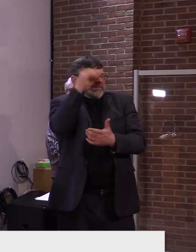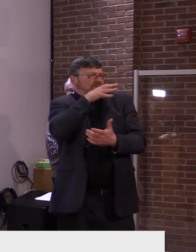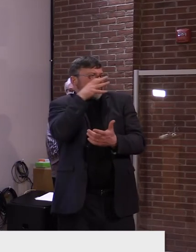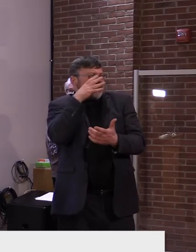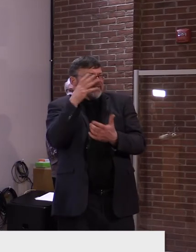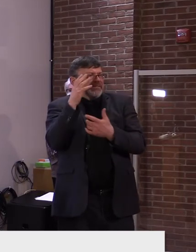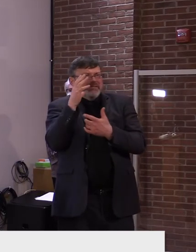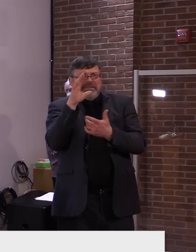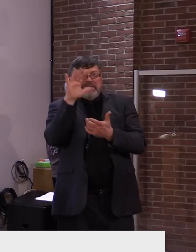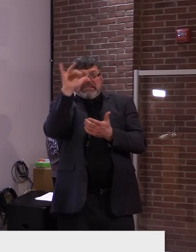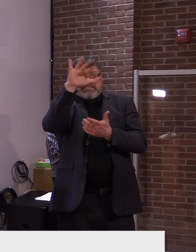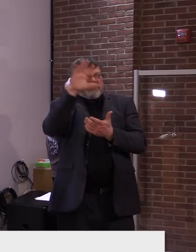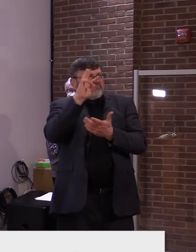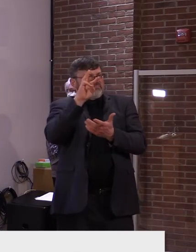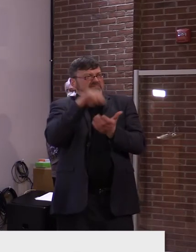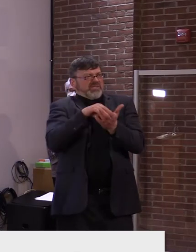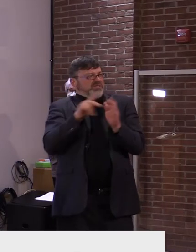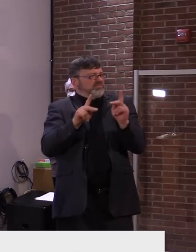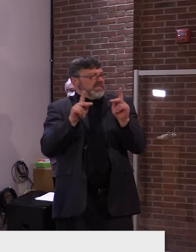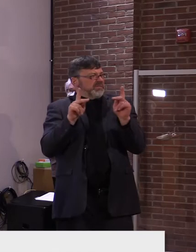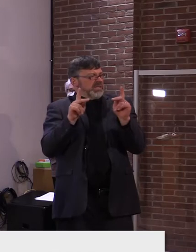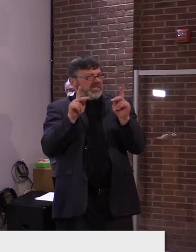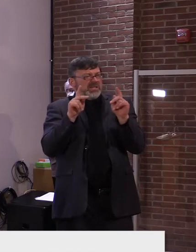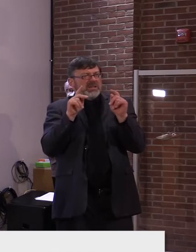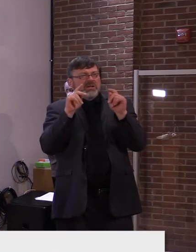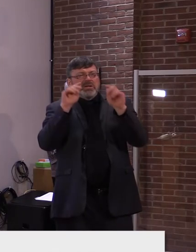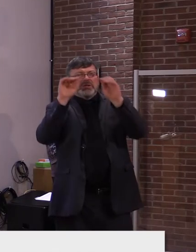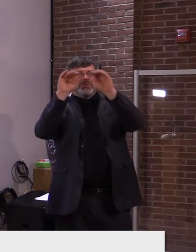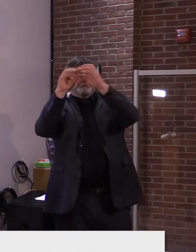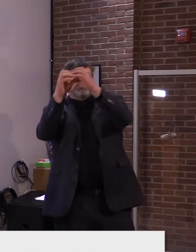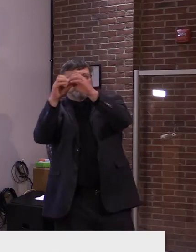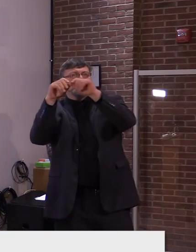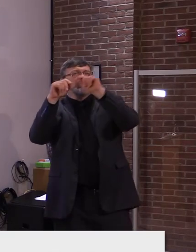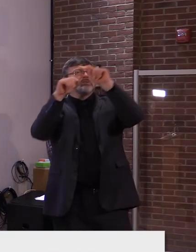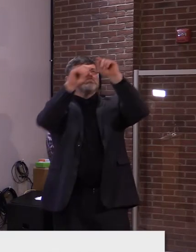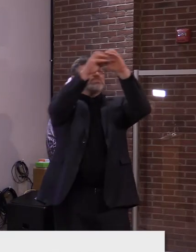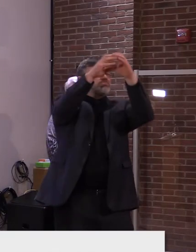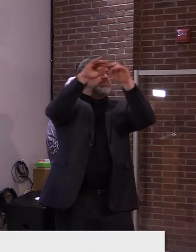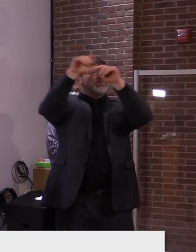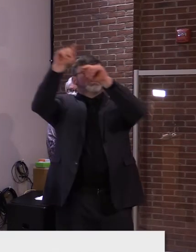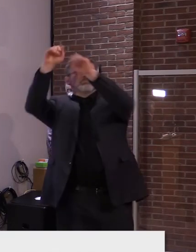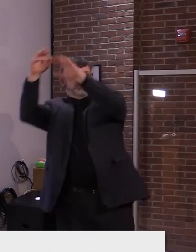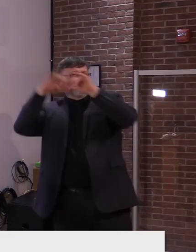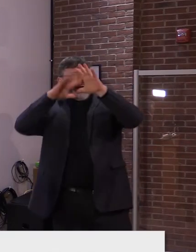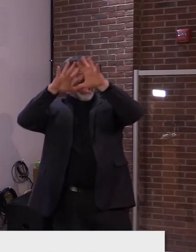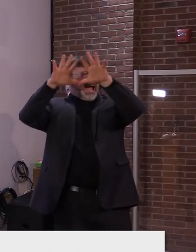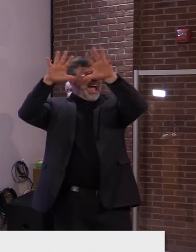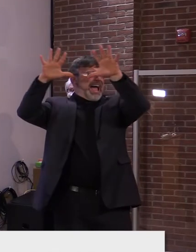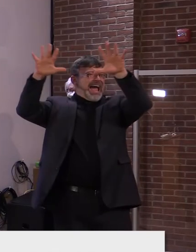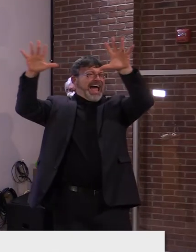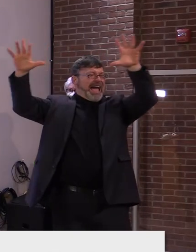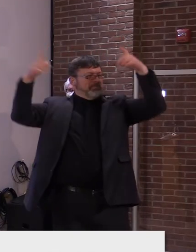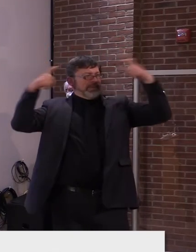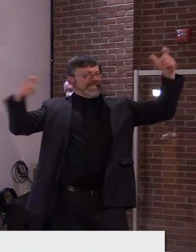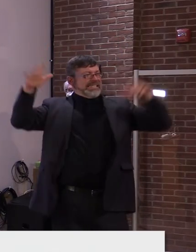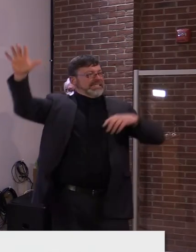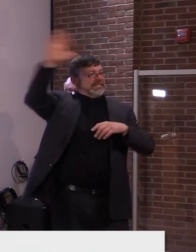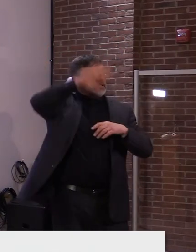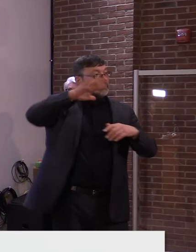population there, so people are pretty spread out. So we have we have vaccine clinics